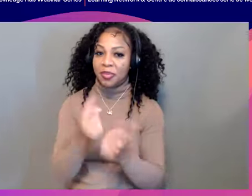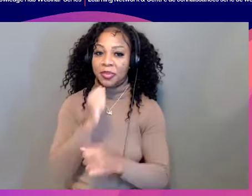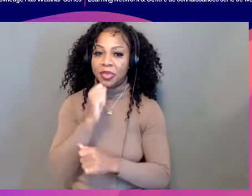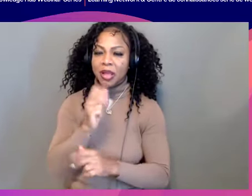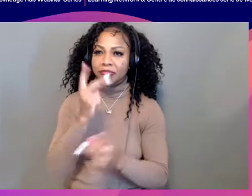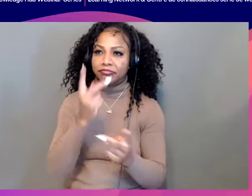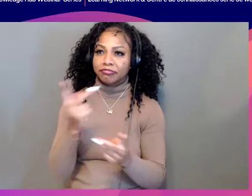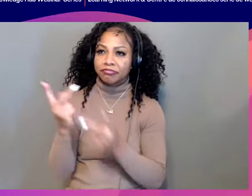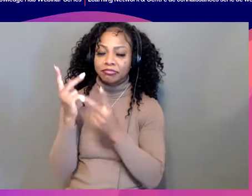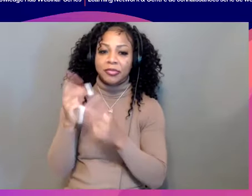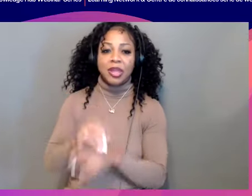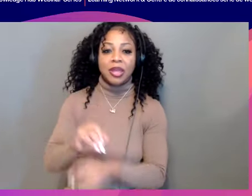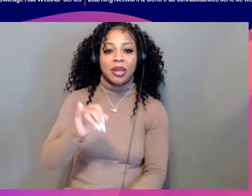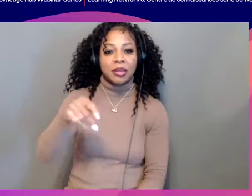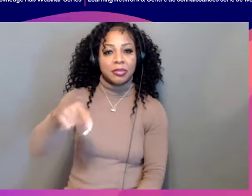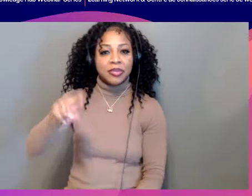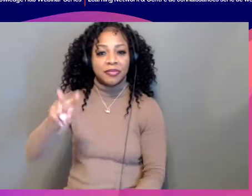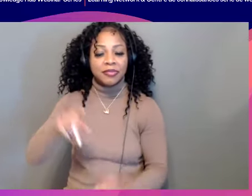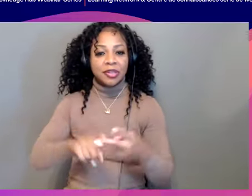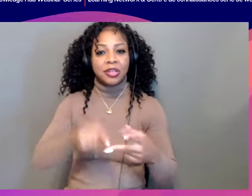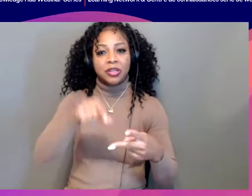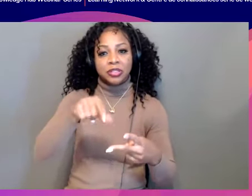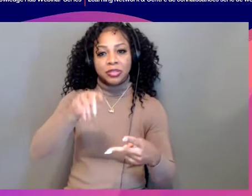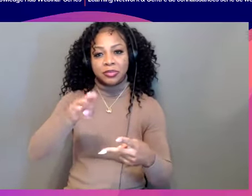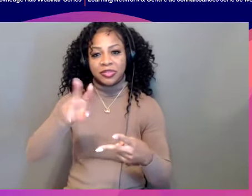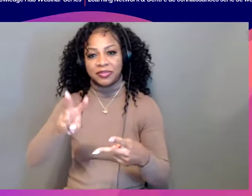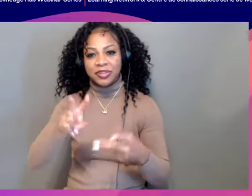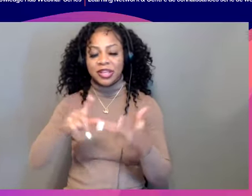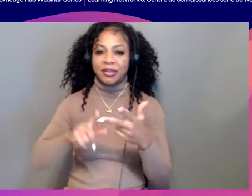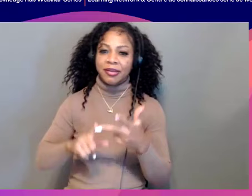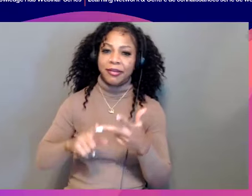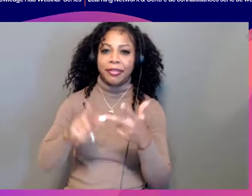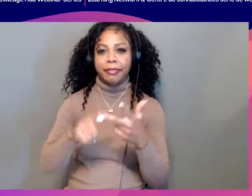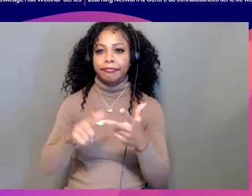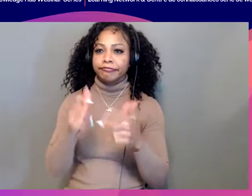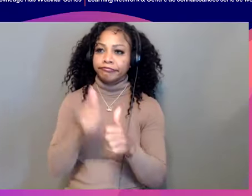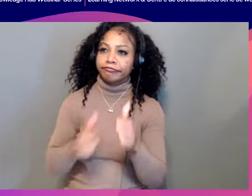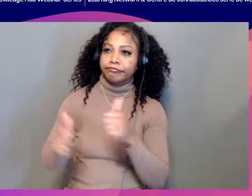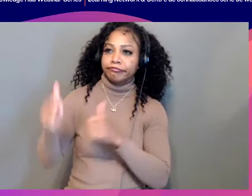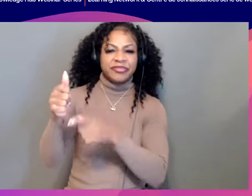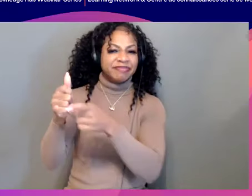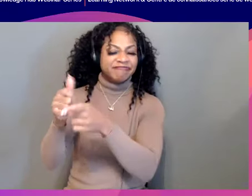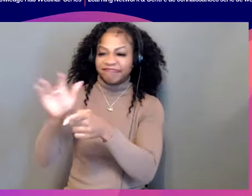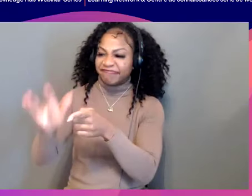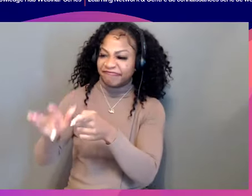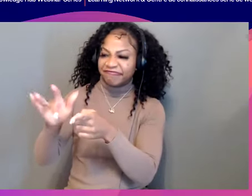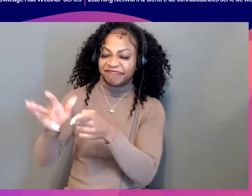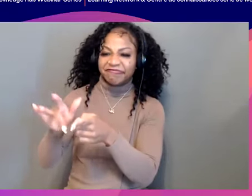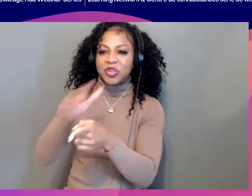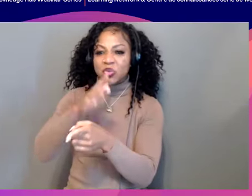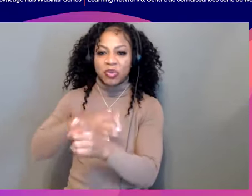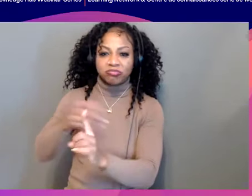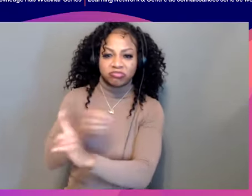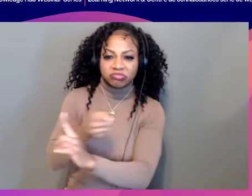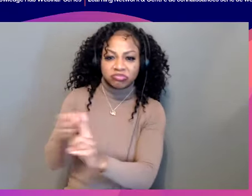historical framing of IPV and GBV, and the dominant narrative being the helpless, battered woman versus the